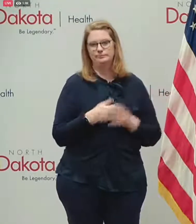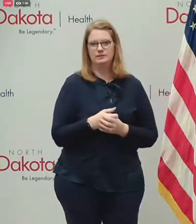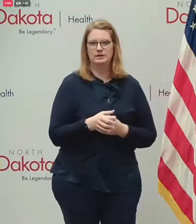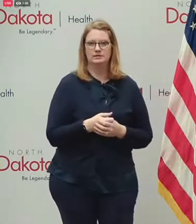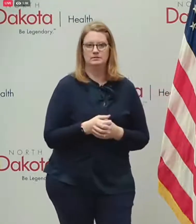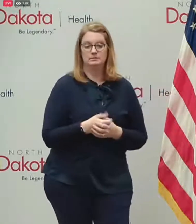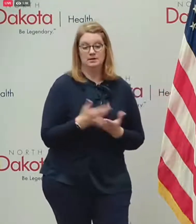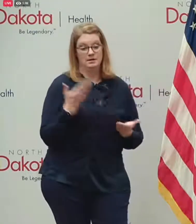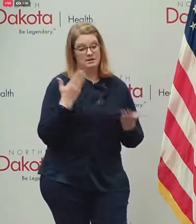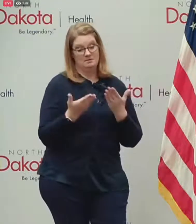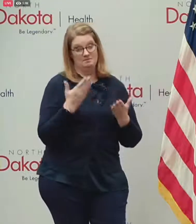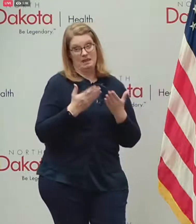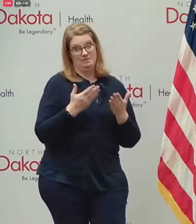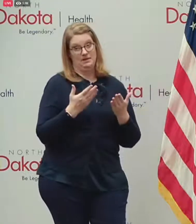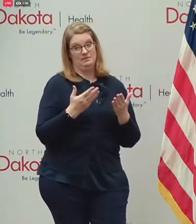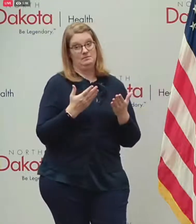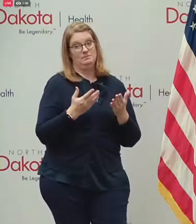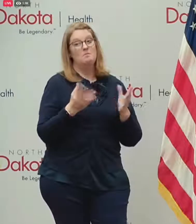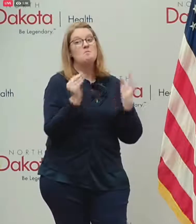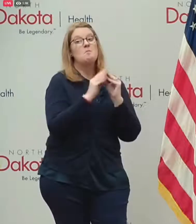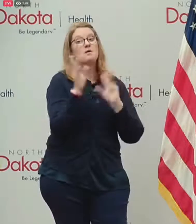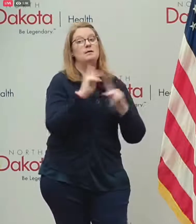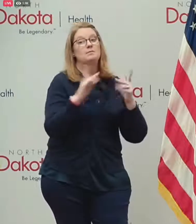Might lead to less compliance versus more.